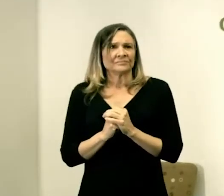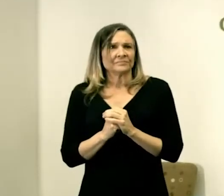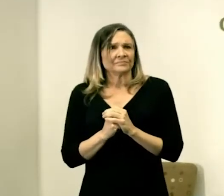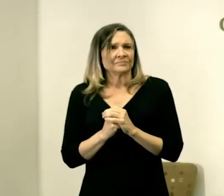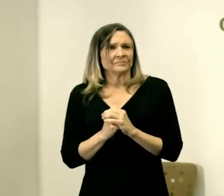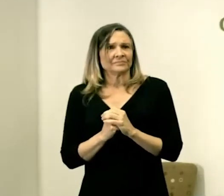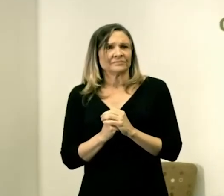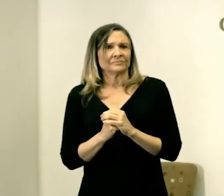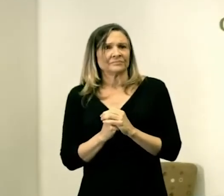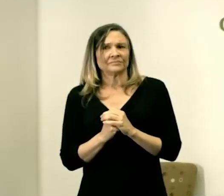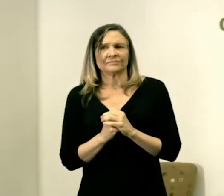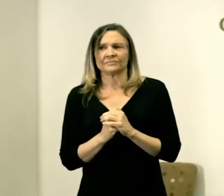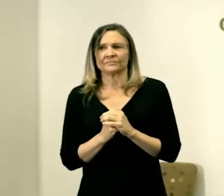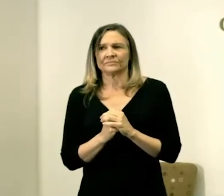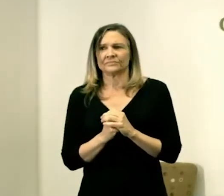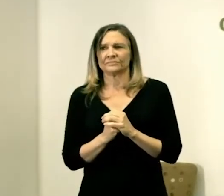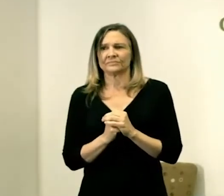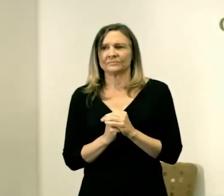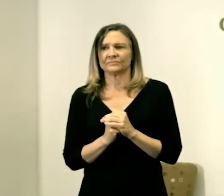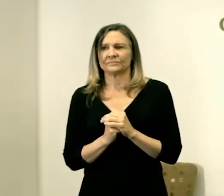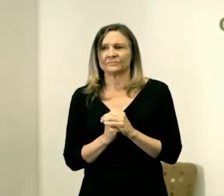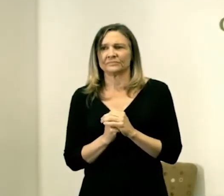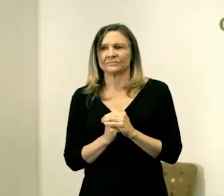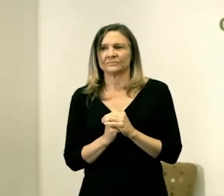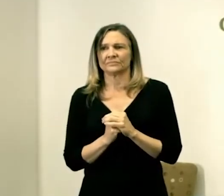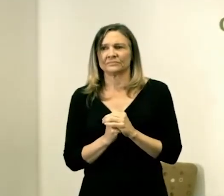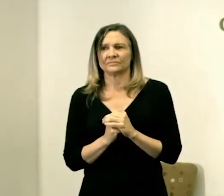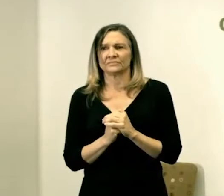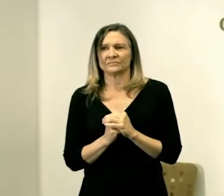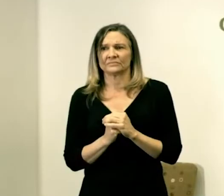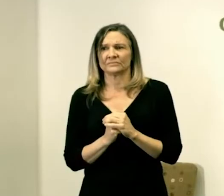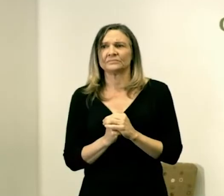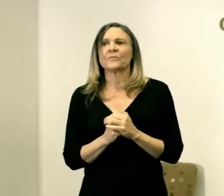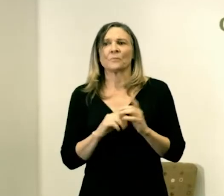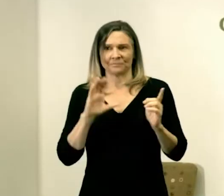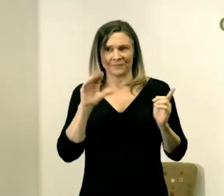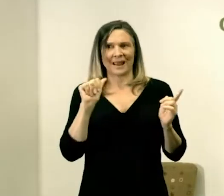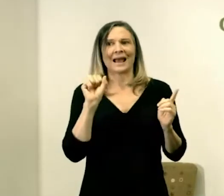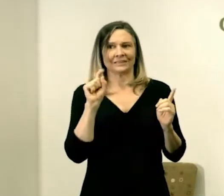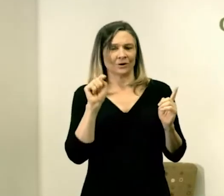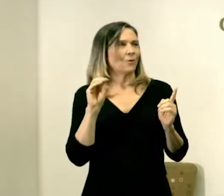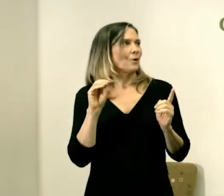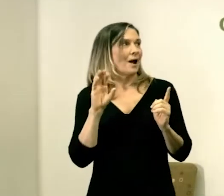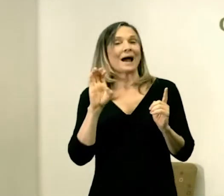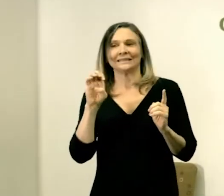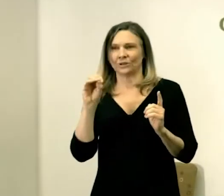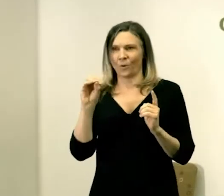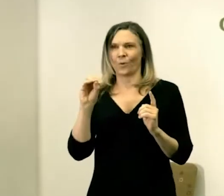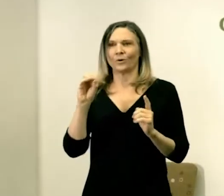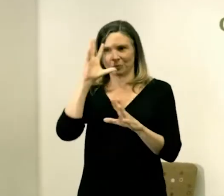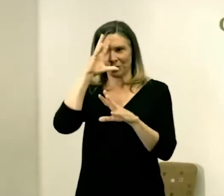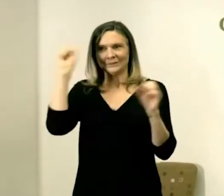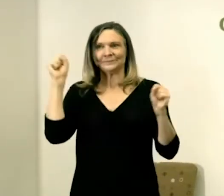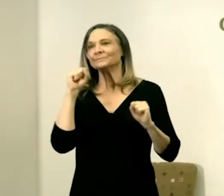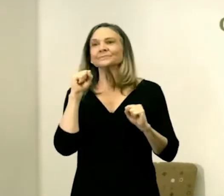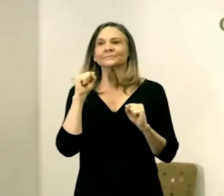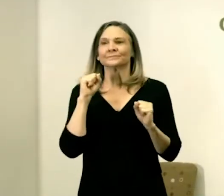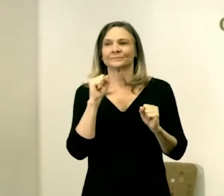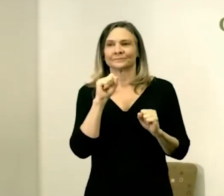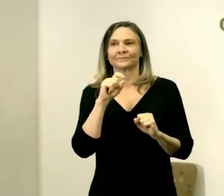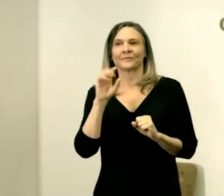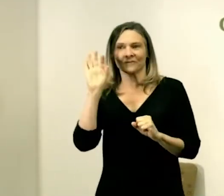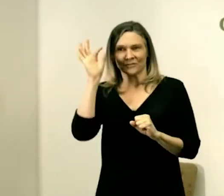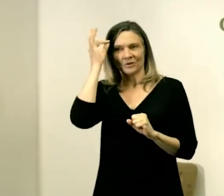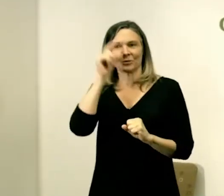I am Castulo de la Rocha, President and CEO of Ultimate Health Services Corporation. We're a federally qualified community health